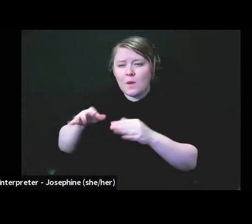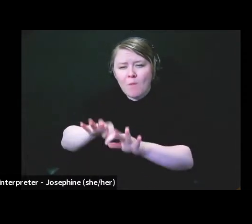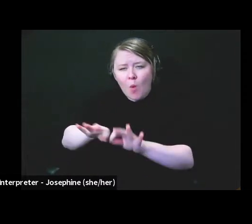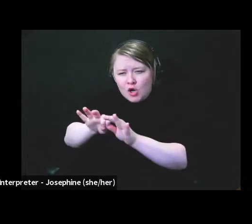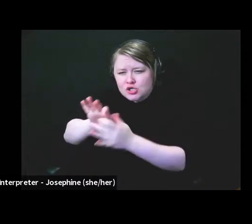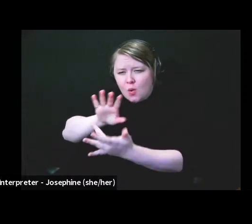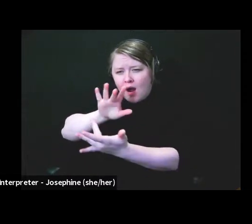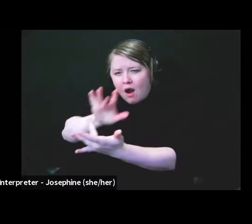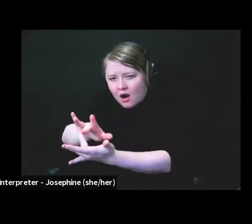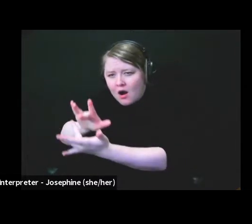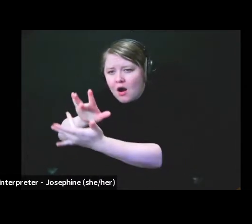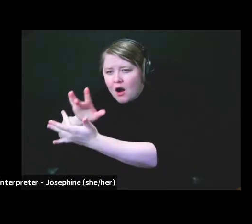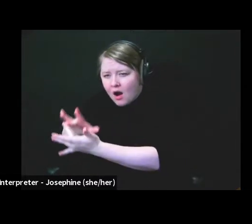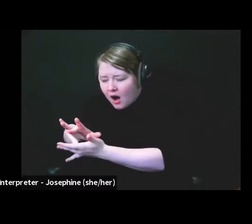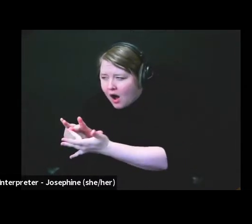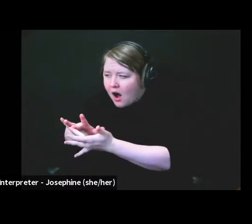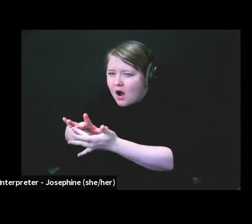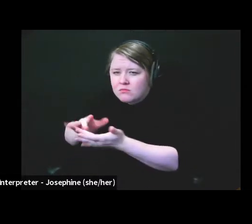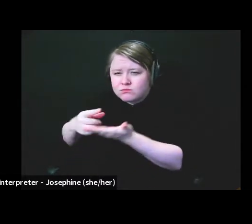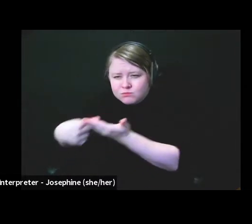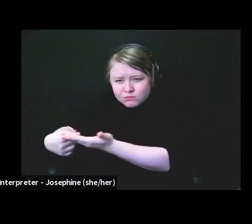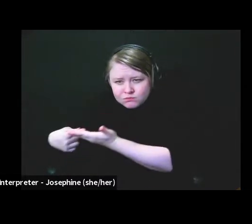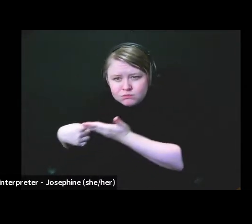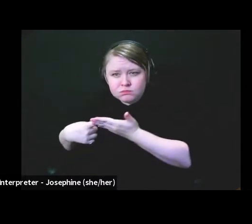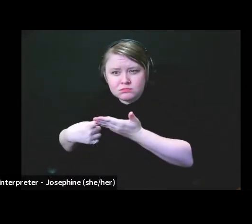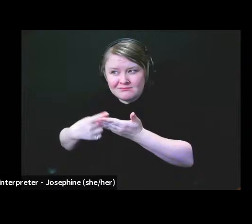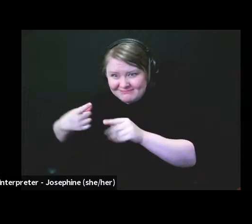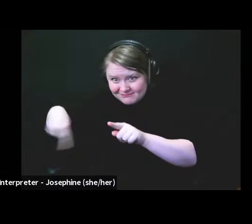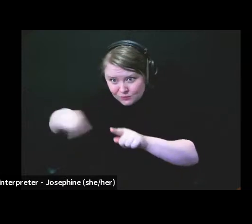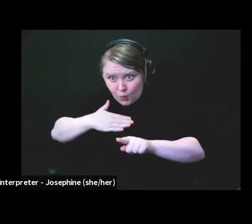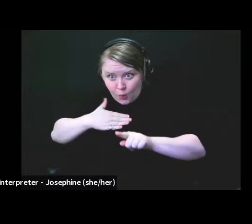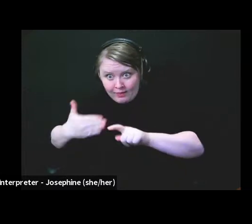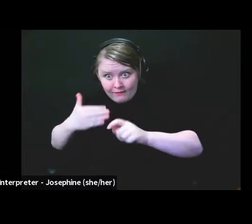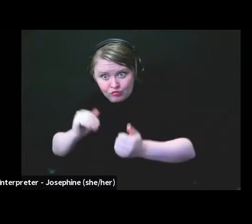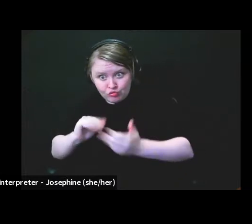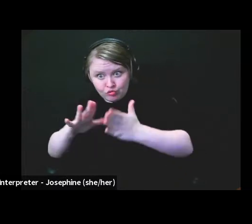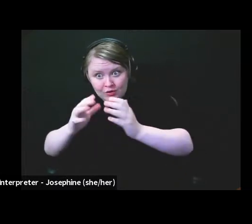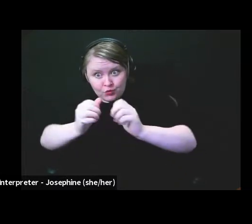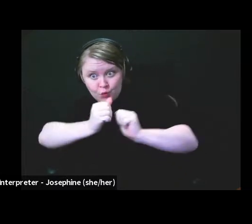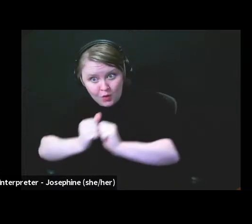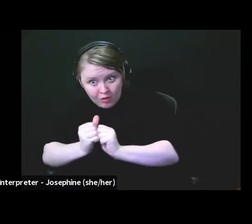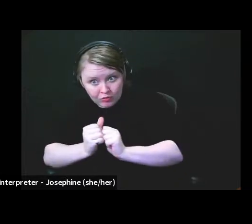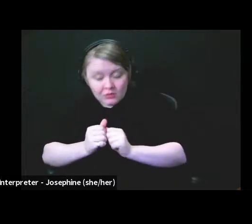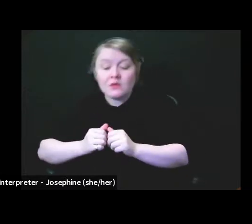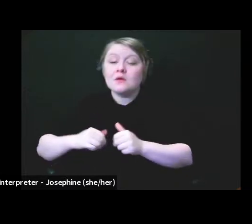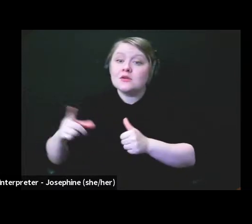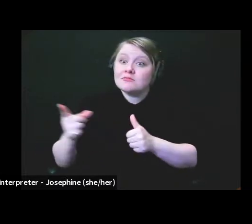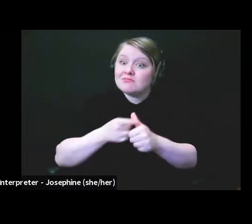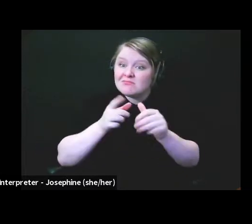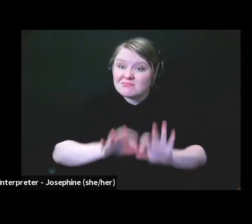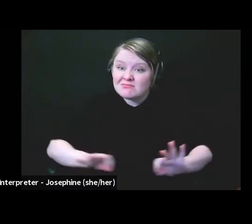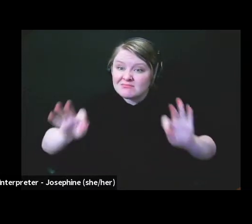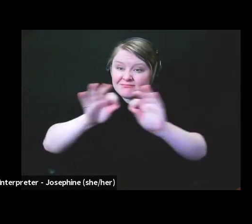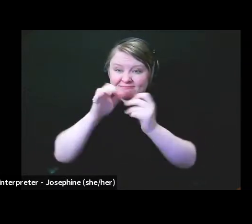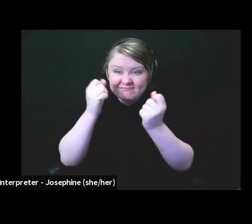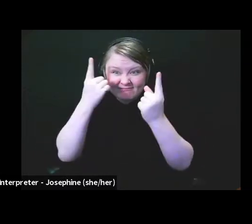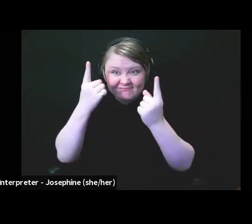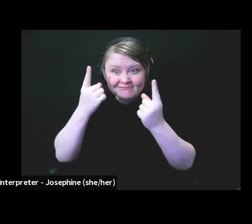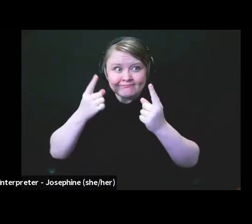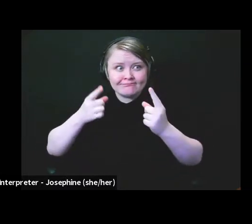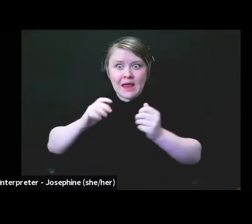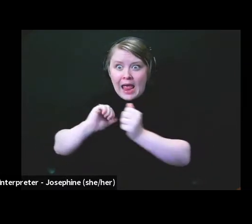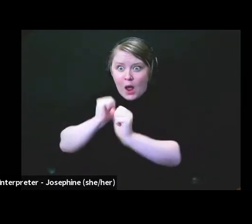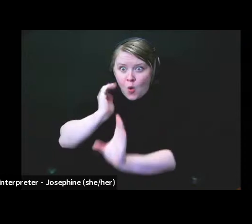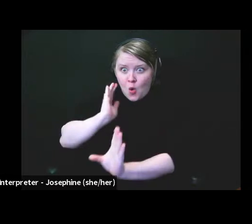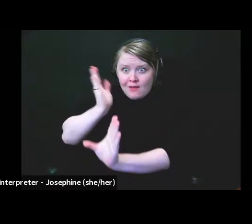comrades who are willing to address this with you. And first and foremost, to understand that in order to move towards any intervention,